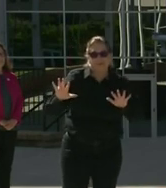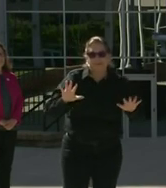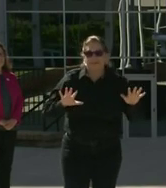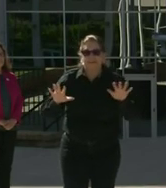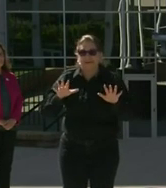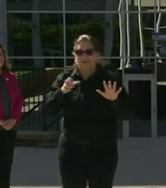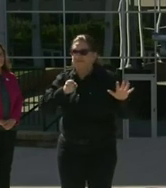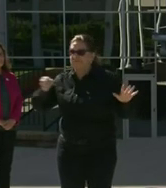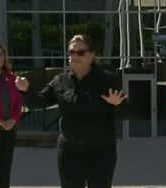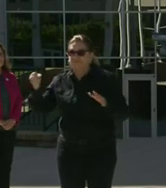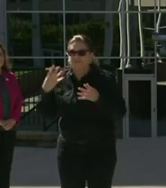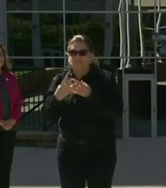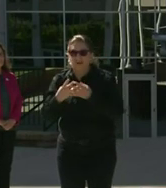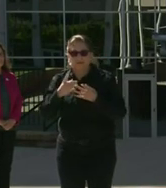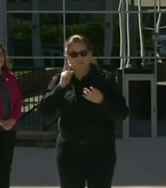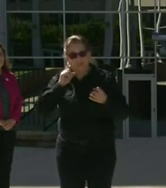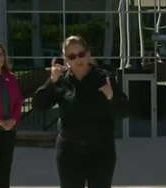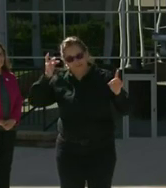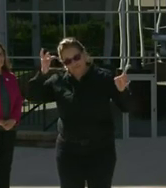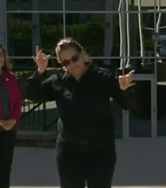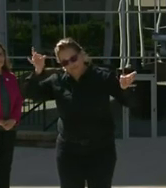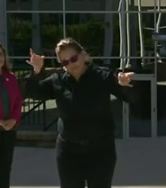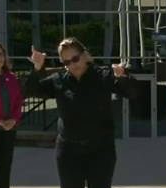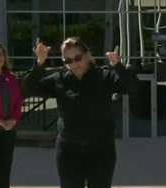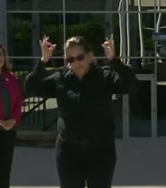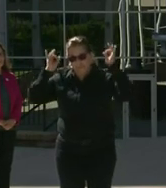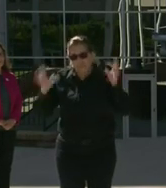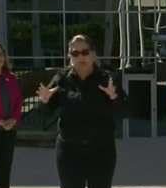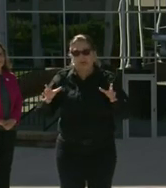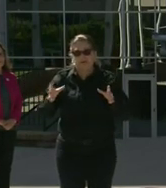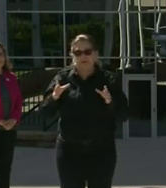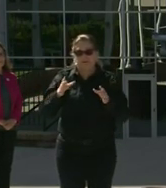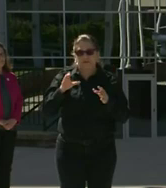violence, and things we absolutely have to use it for.